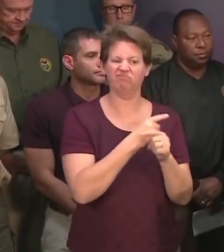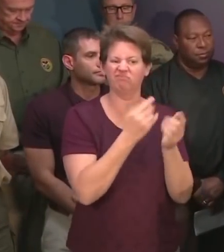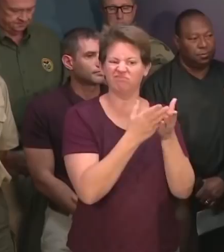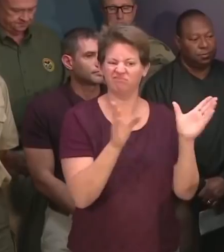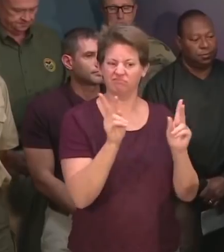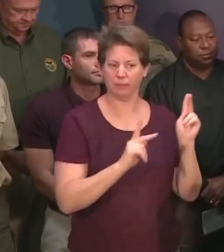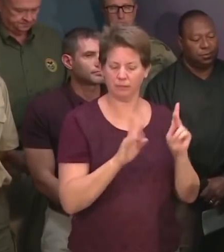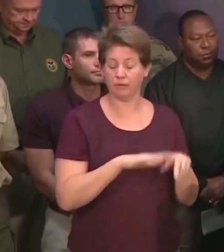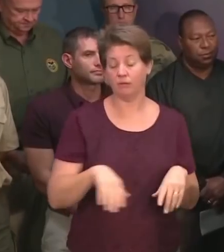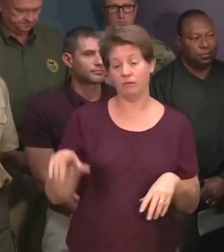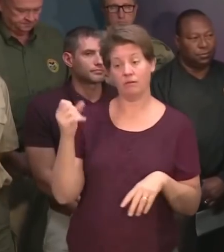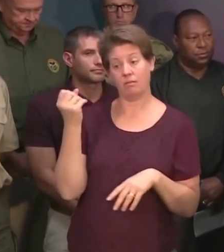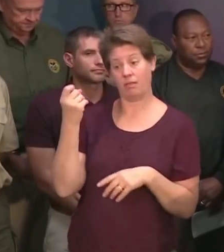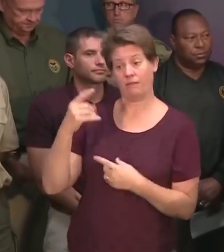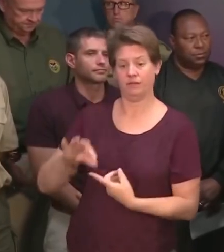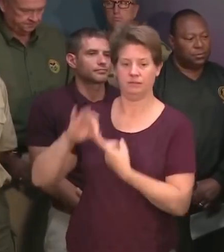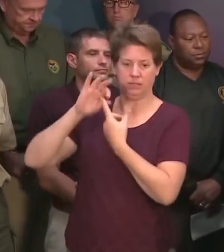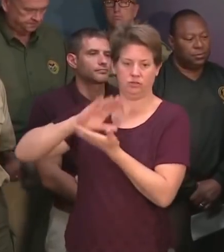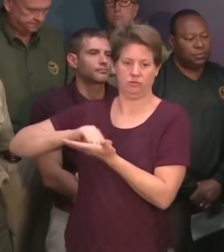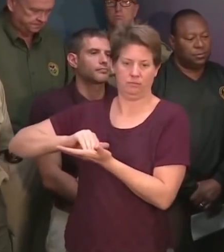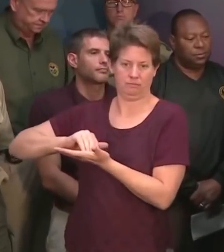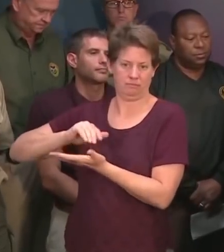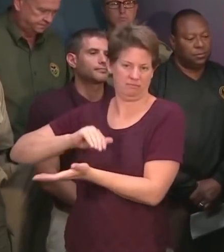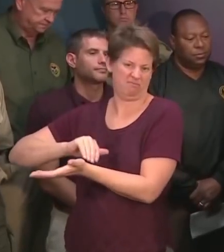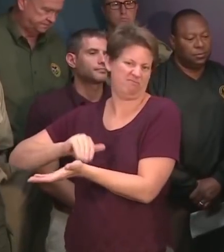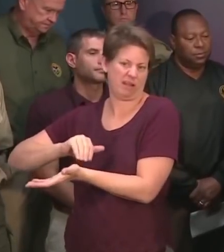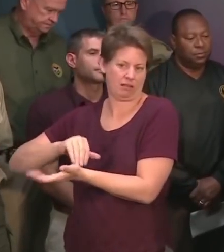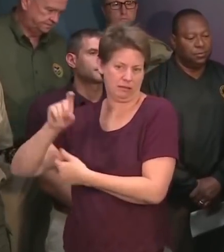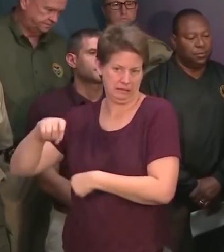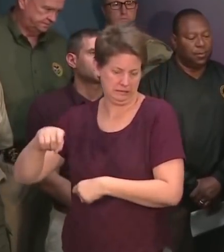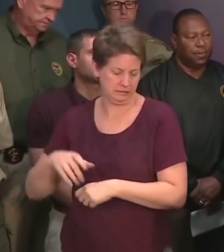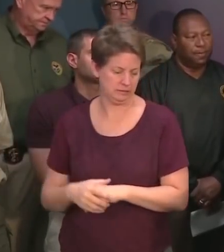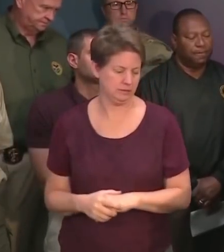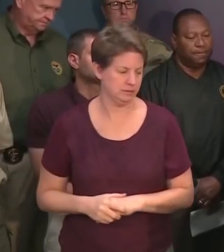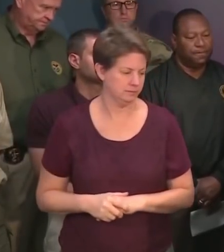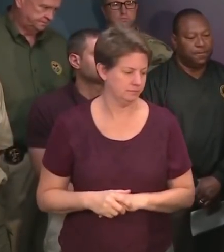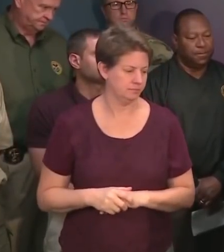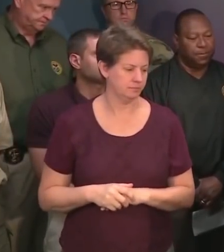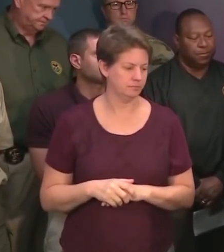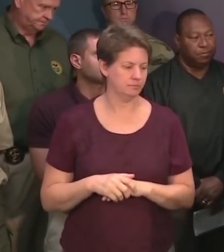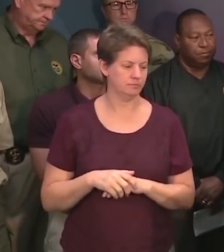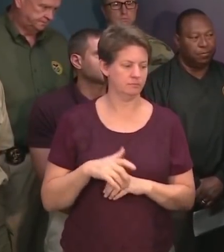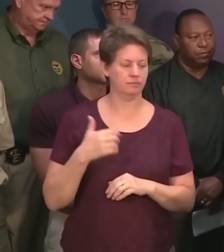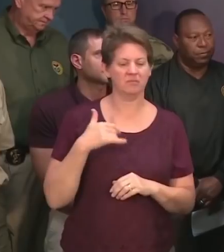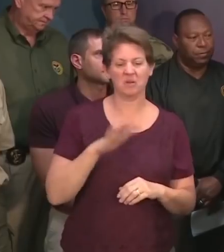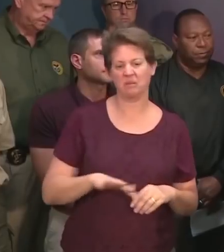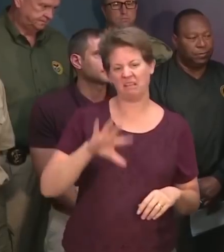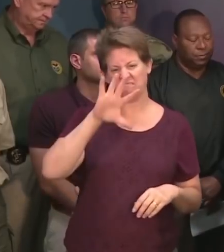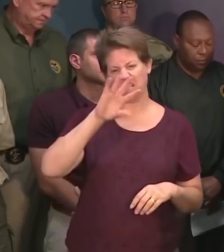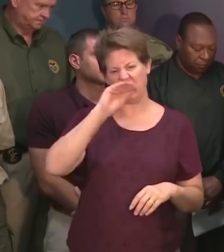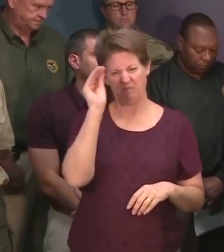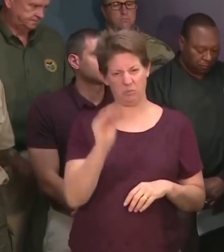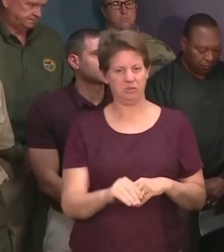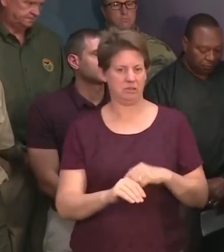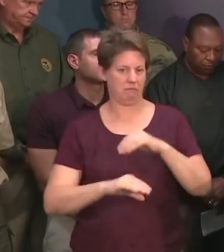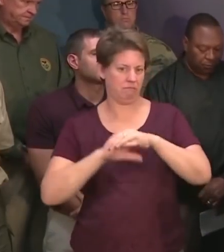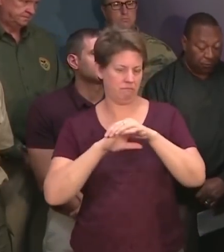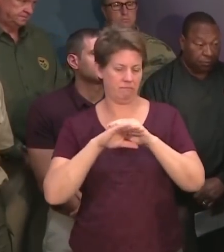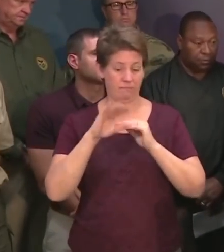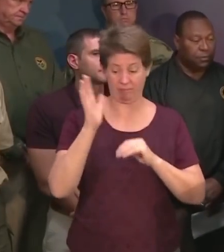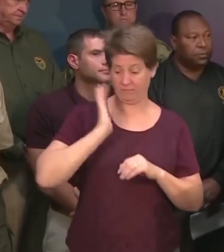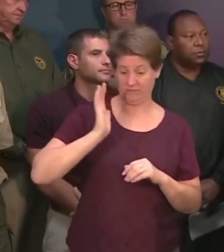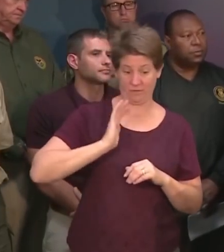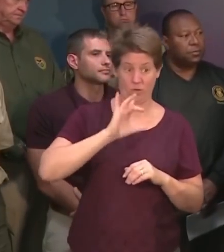shelters, and 11 are special medical needs shelters. That is, we are filled at a 5% capacity. That's down from